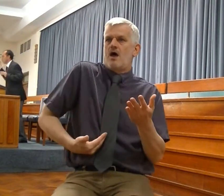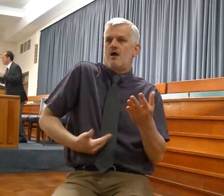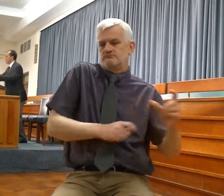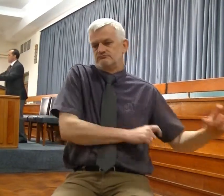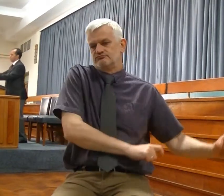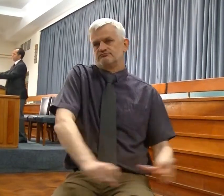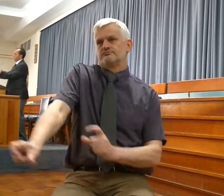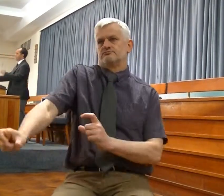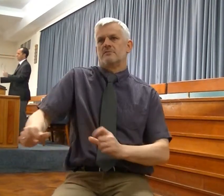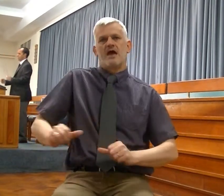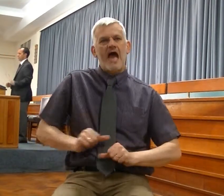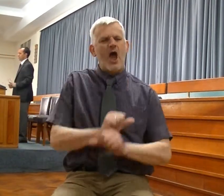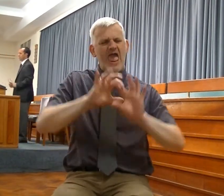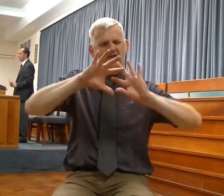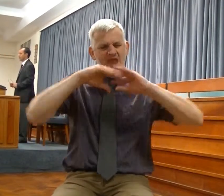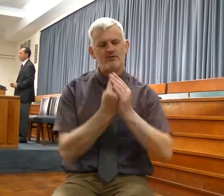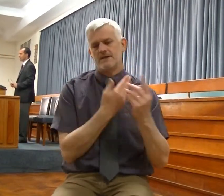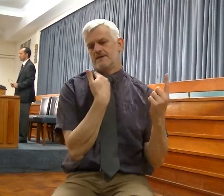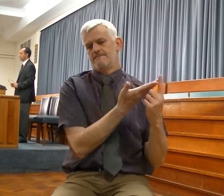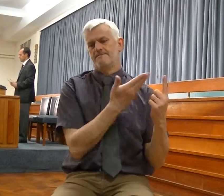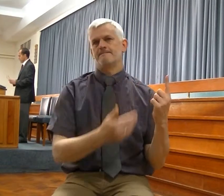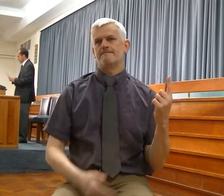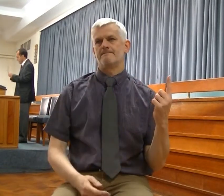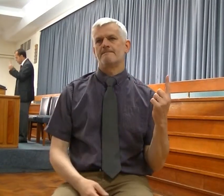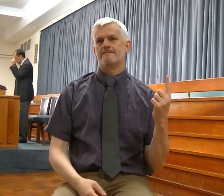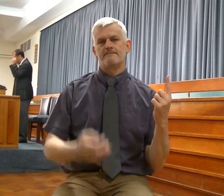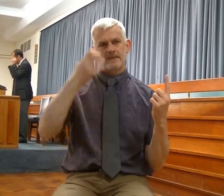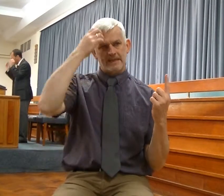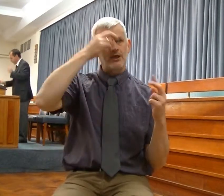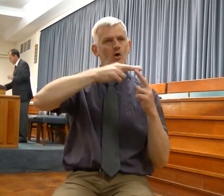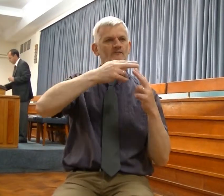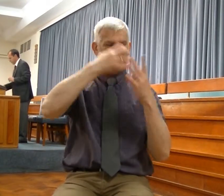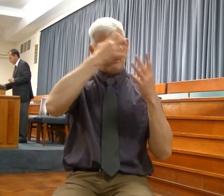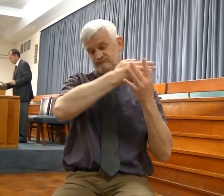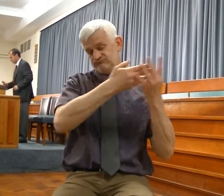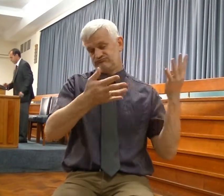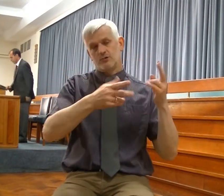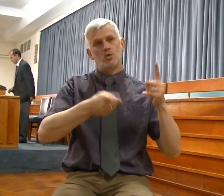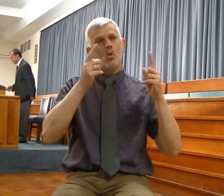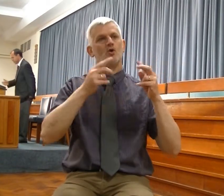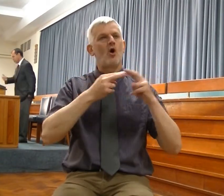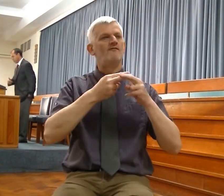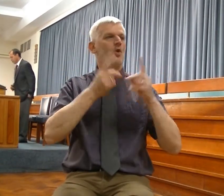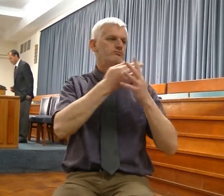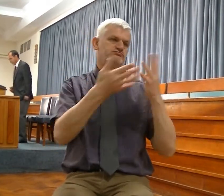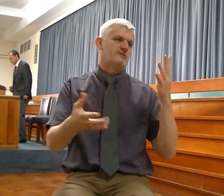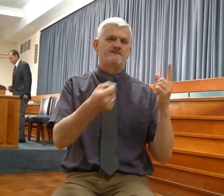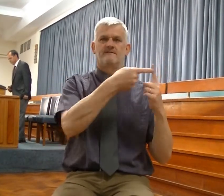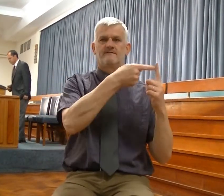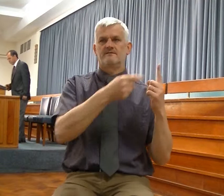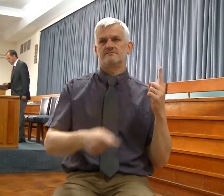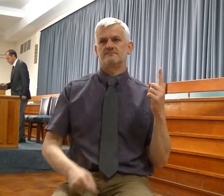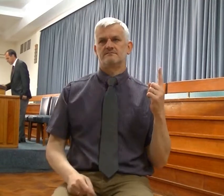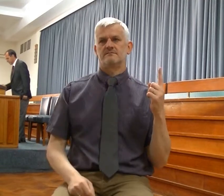Jesus is still our everything. King of kings and lords of lords. So